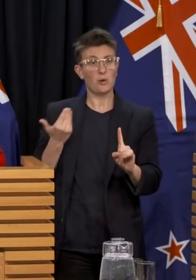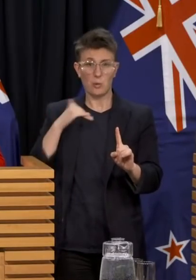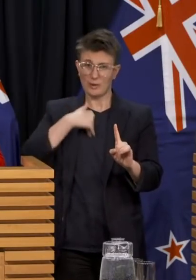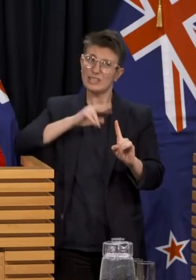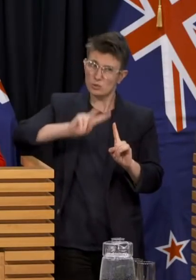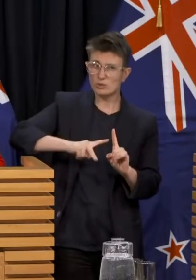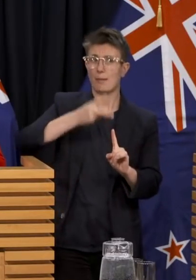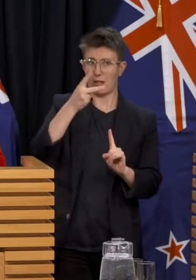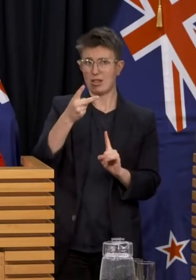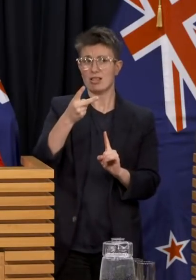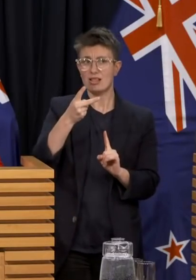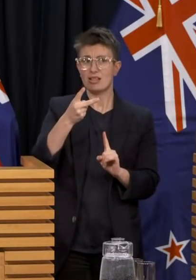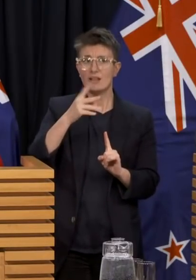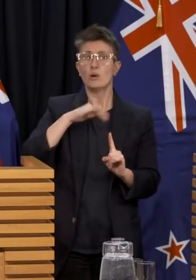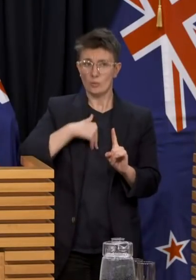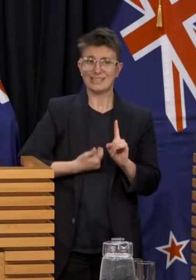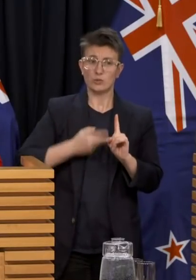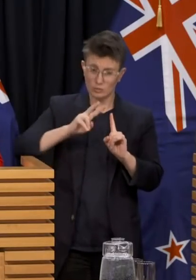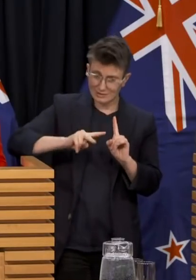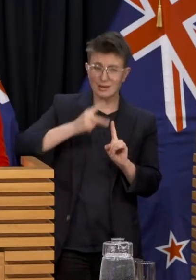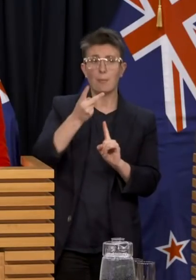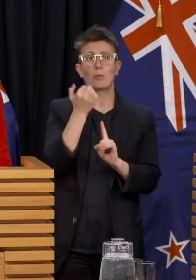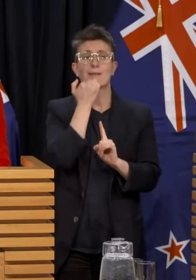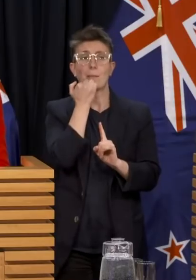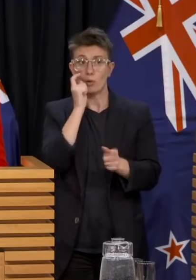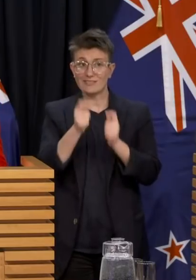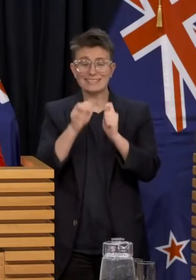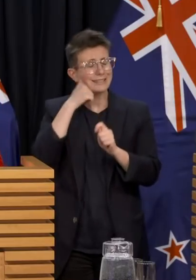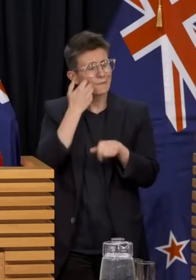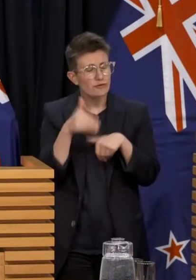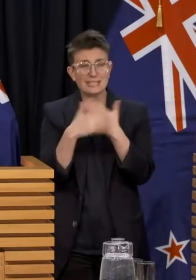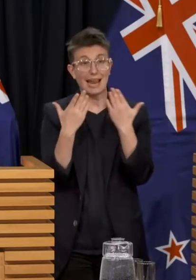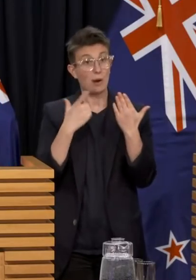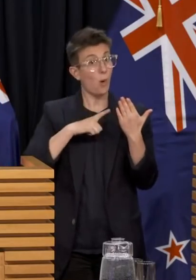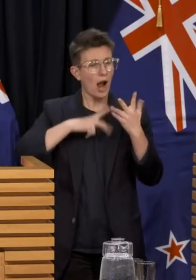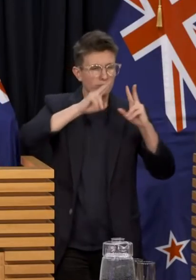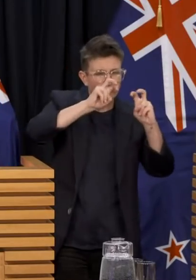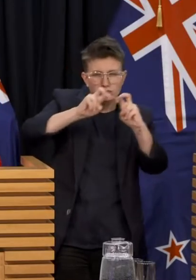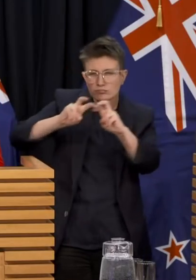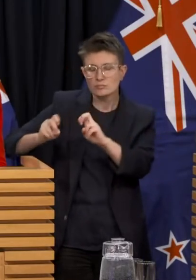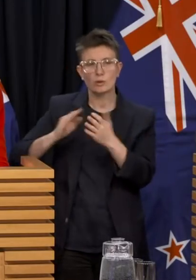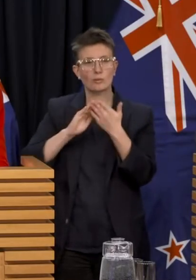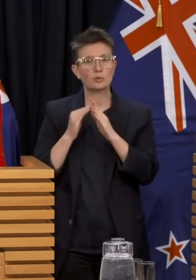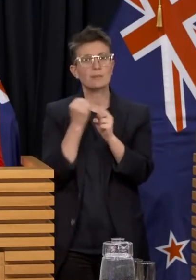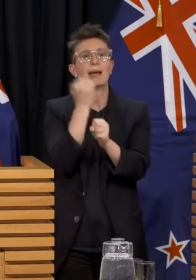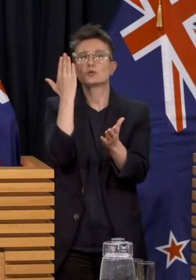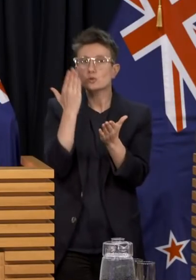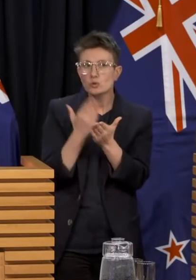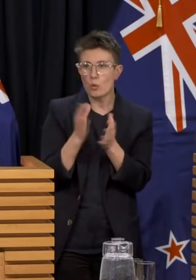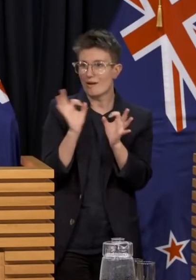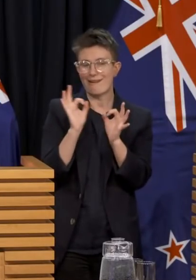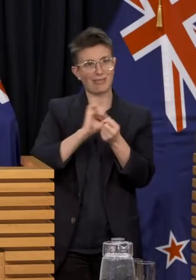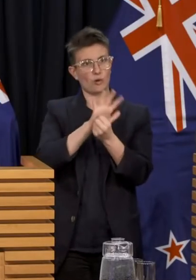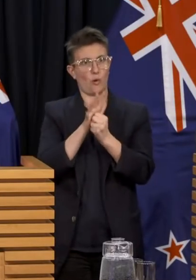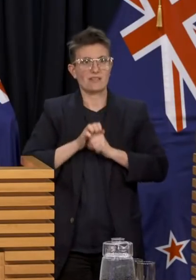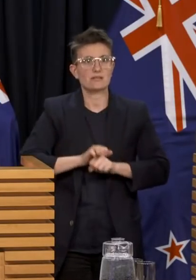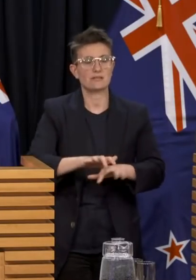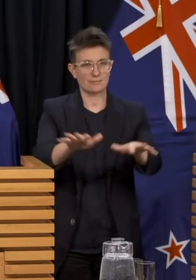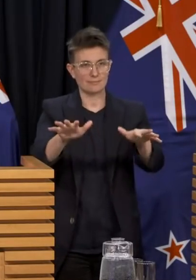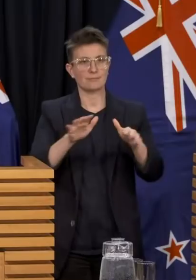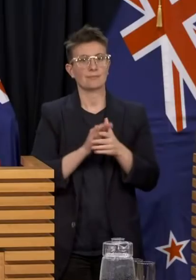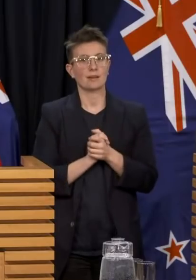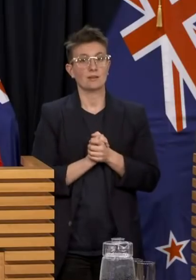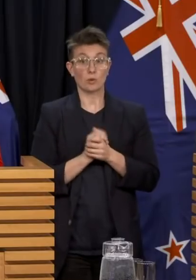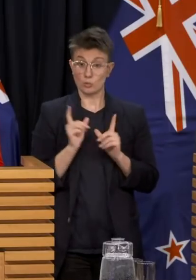when we need to continue to be searching as hard as we can to ensure the virus isn't here. To lift these numbers, we're doing a number of